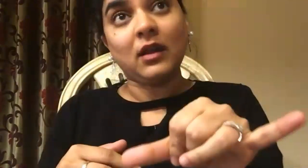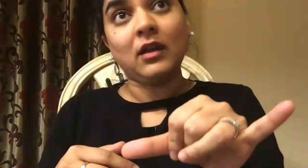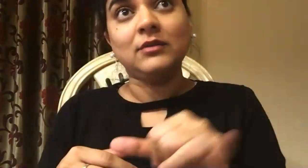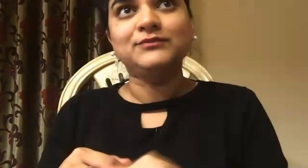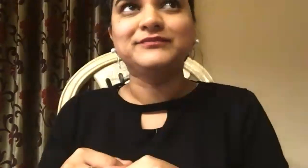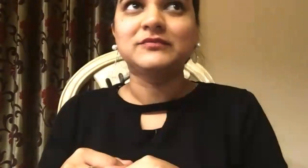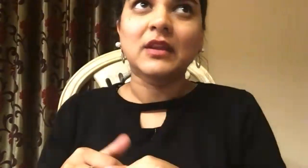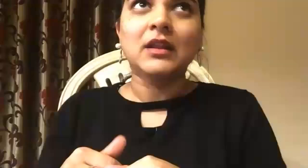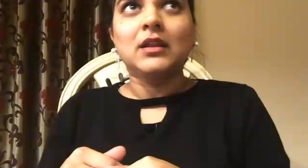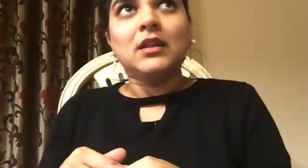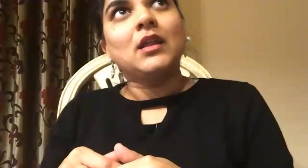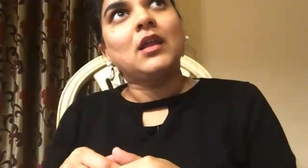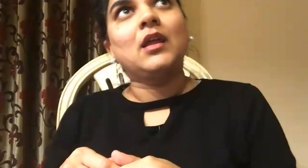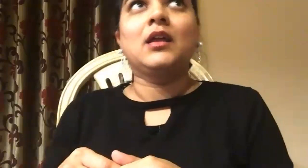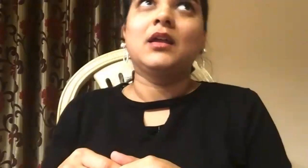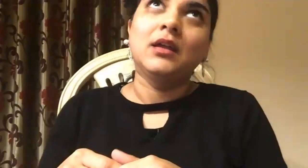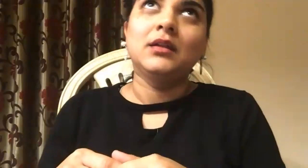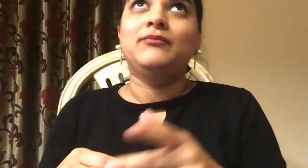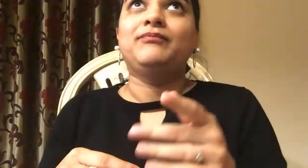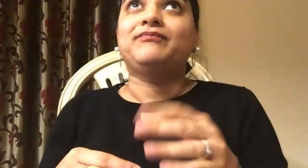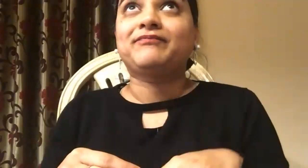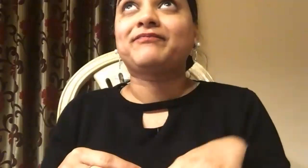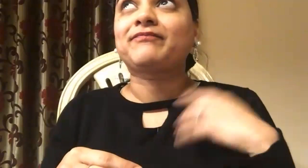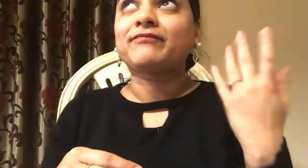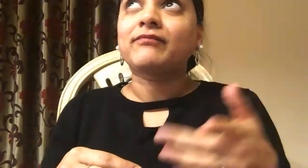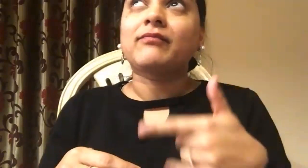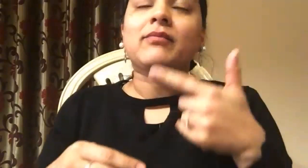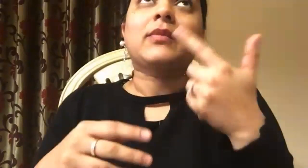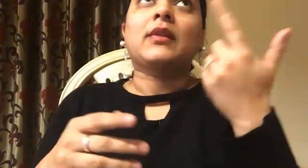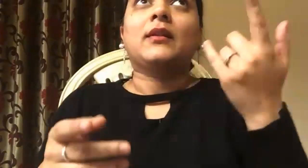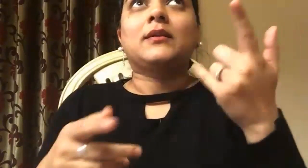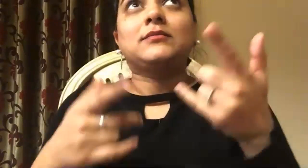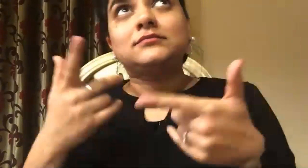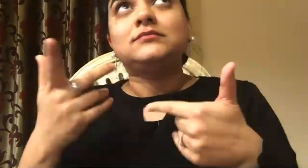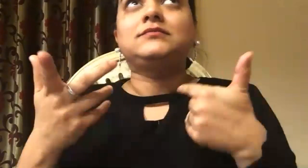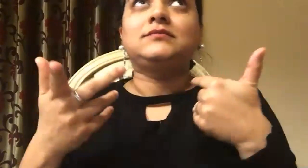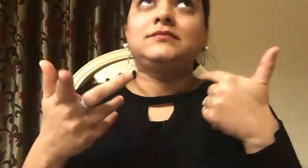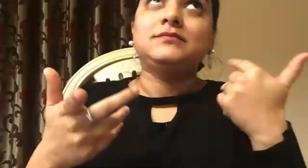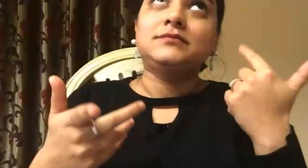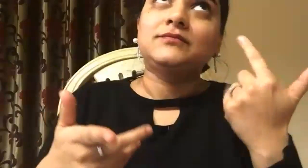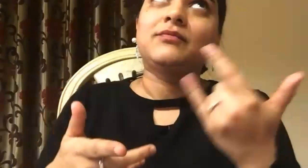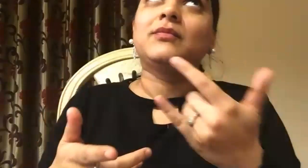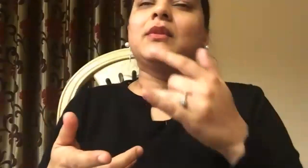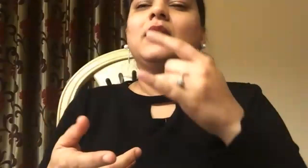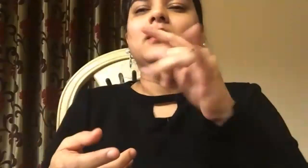very unfortunate. Please call the one and only, the most beautiful,